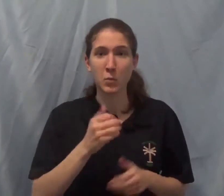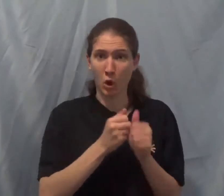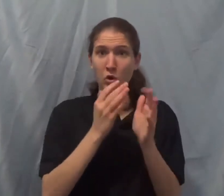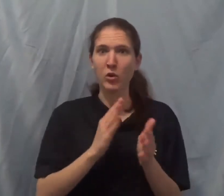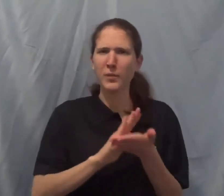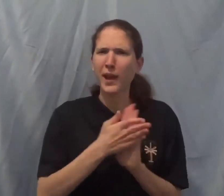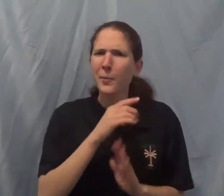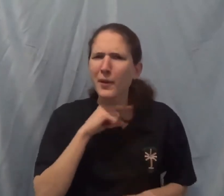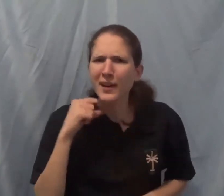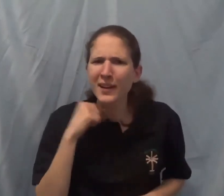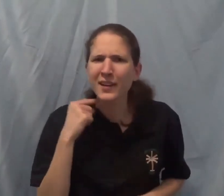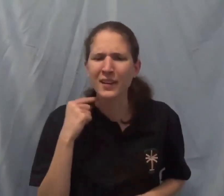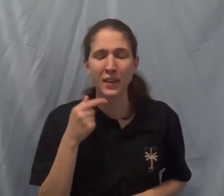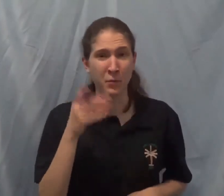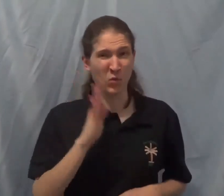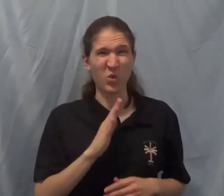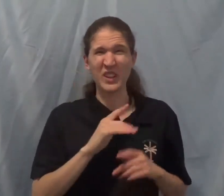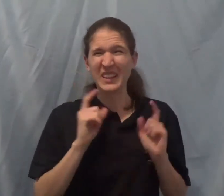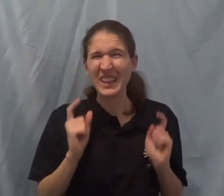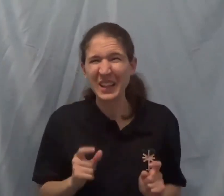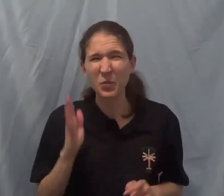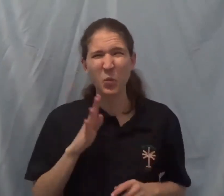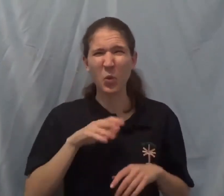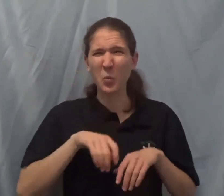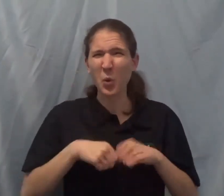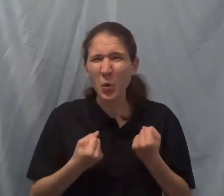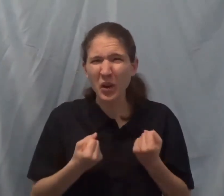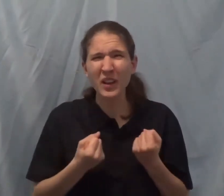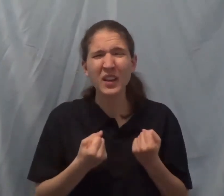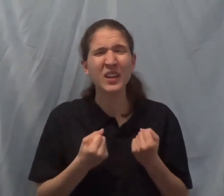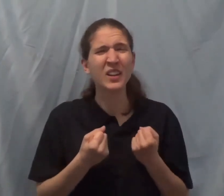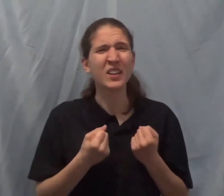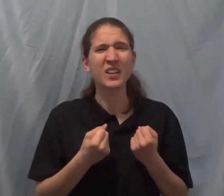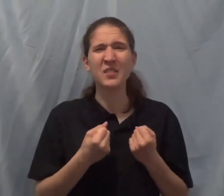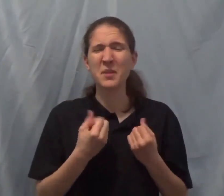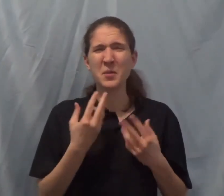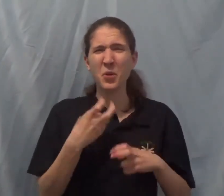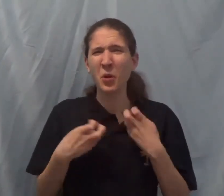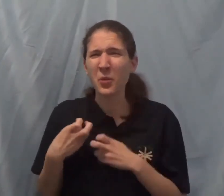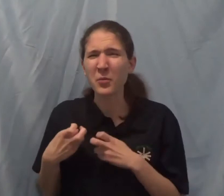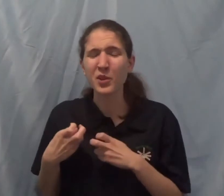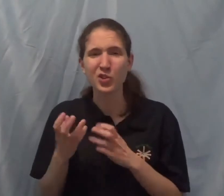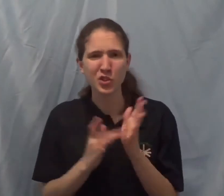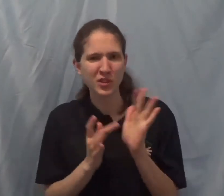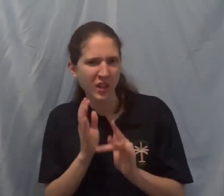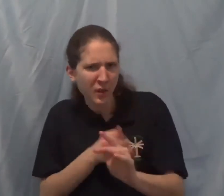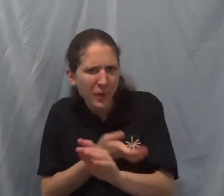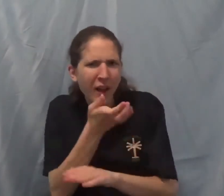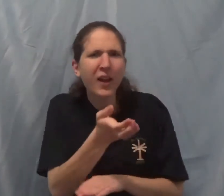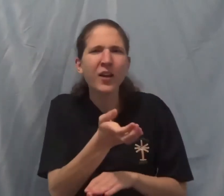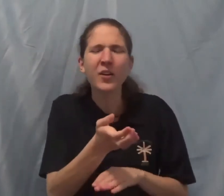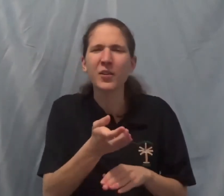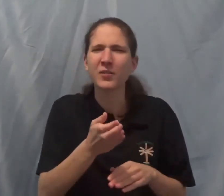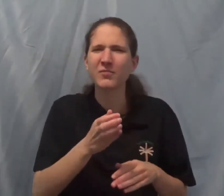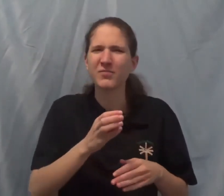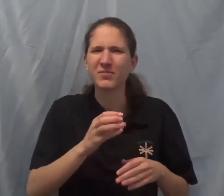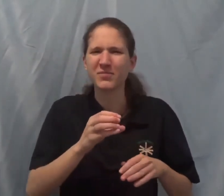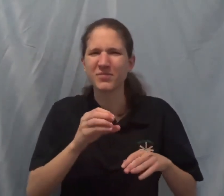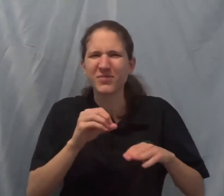act in Christ's place. They don't just imitate him. They don't just reflect his life. In fact, Jesus comes truly present